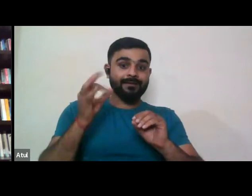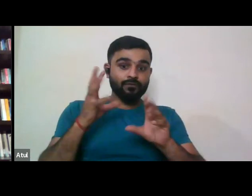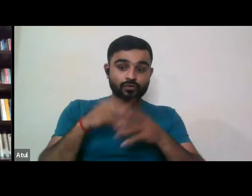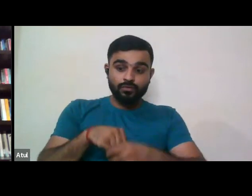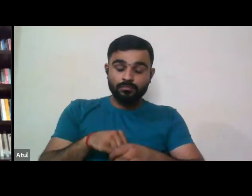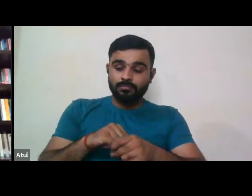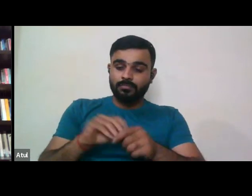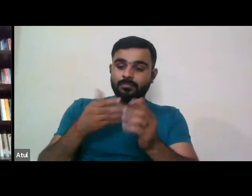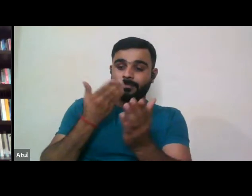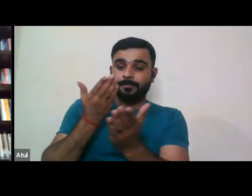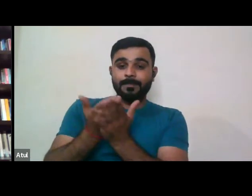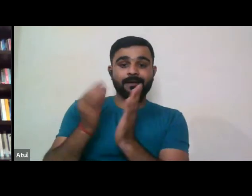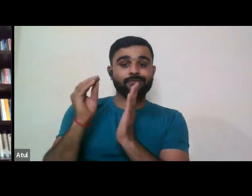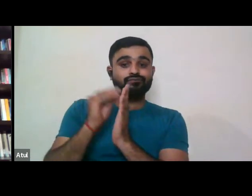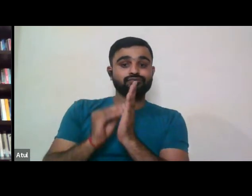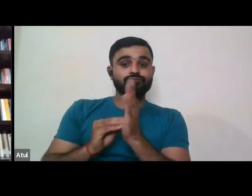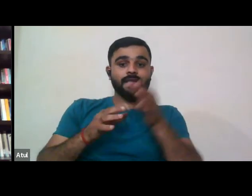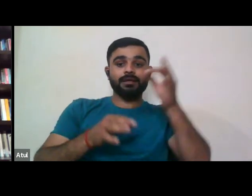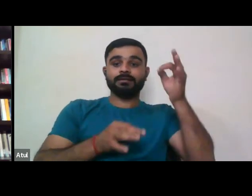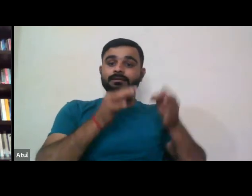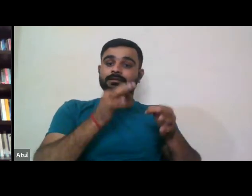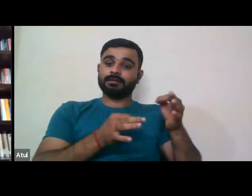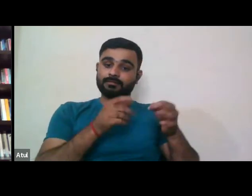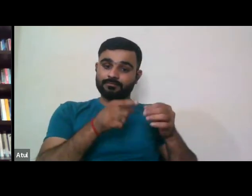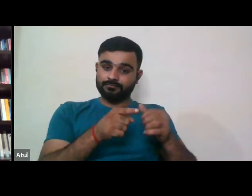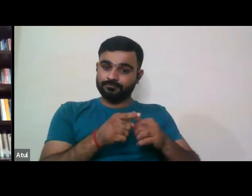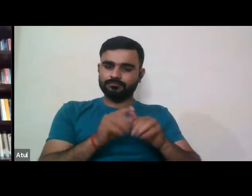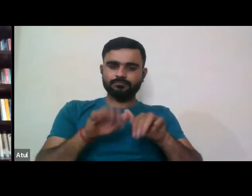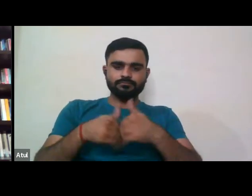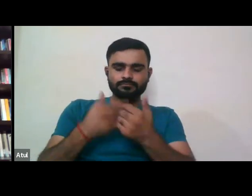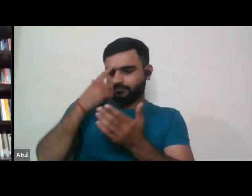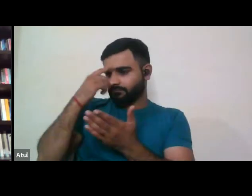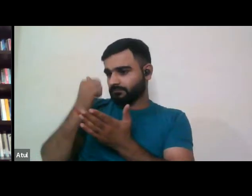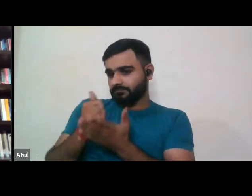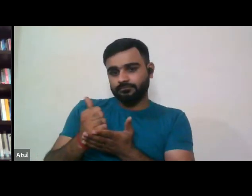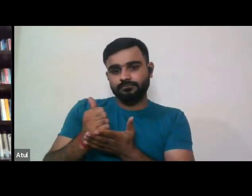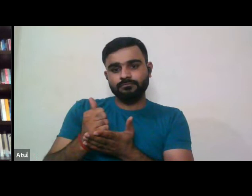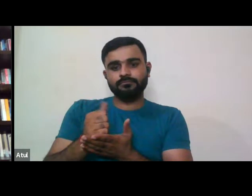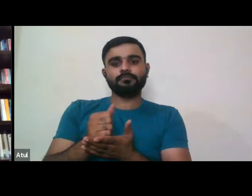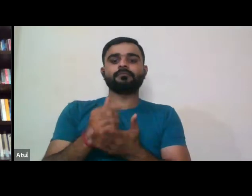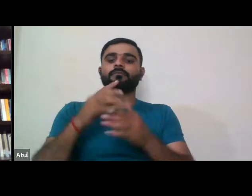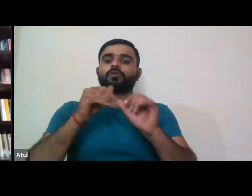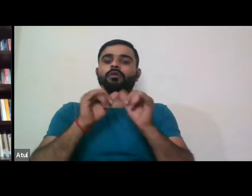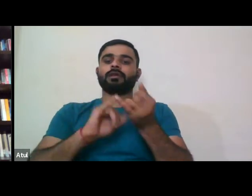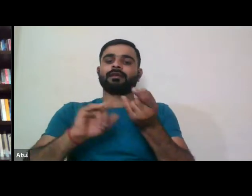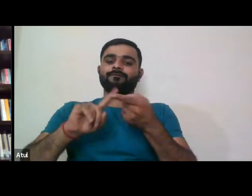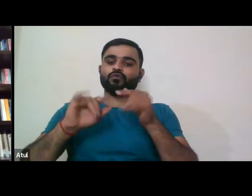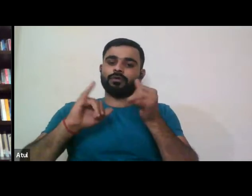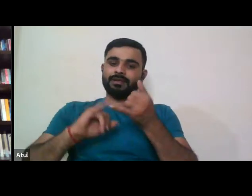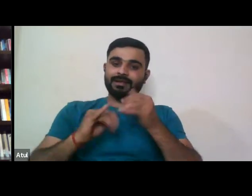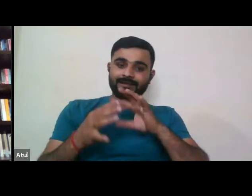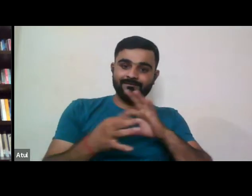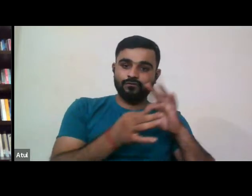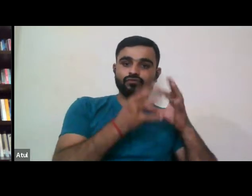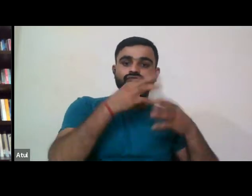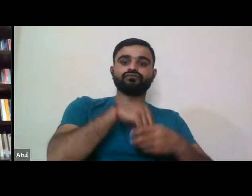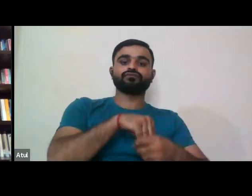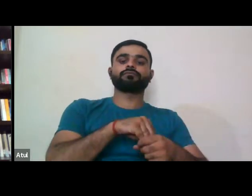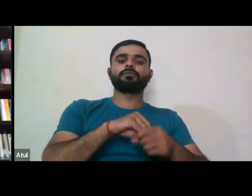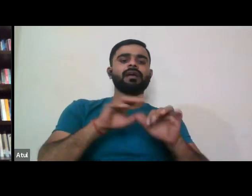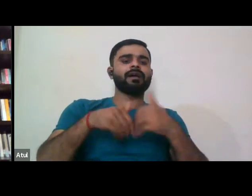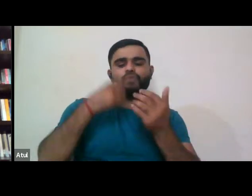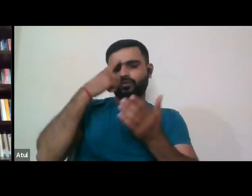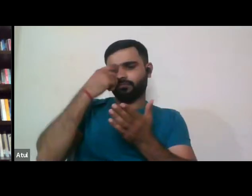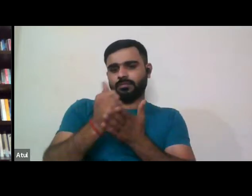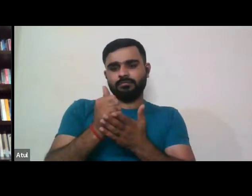are you appointing these judges? How are you deciding what cases you will take on? How are you deciding